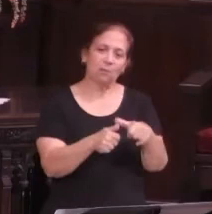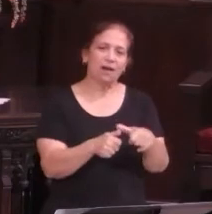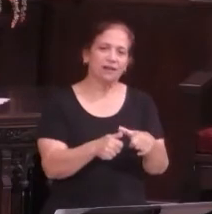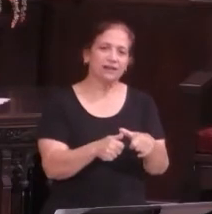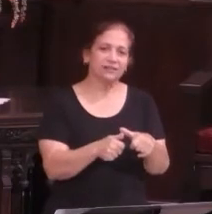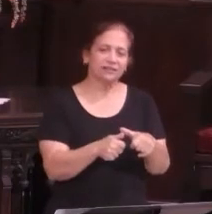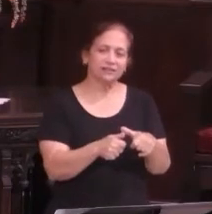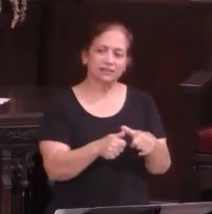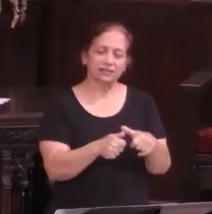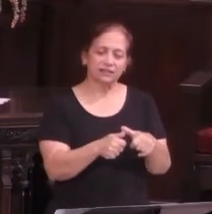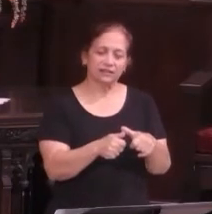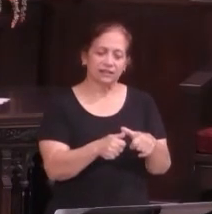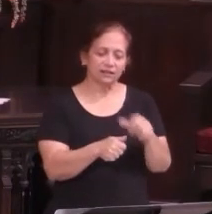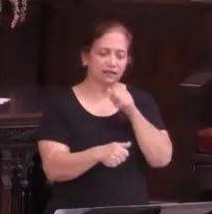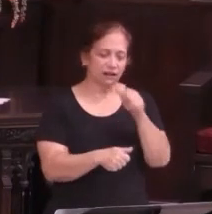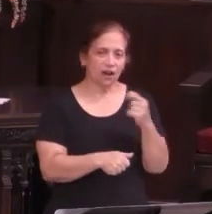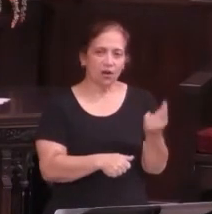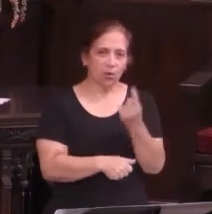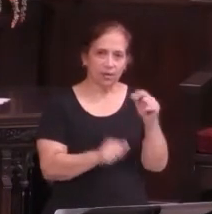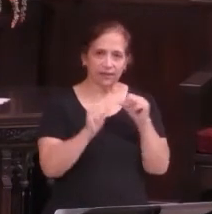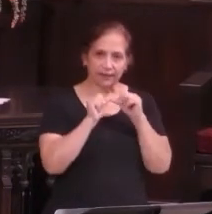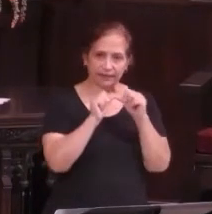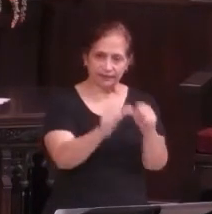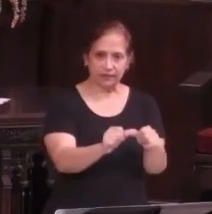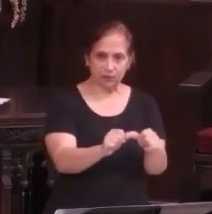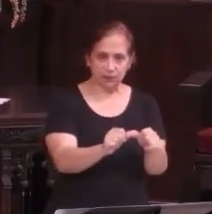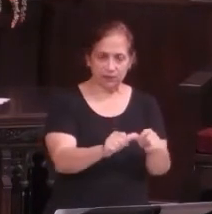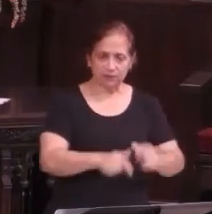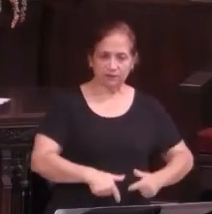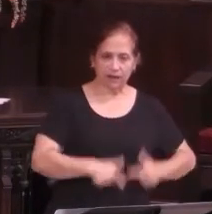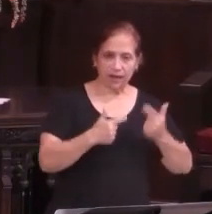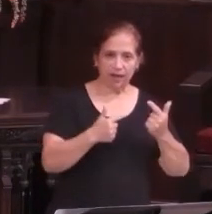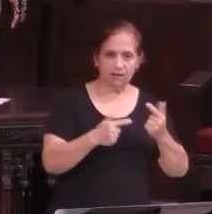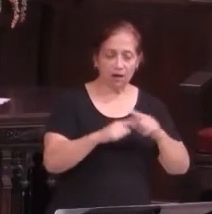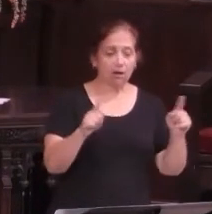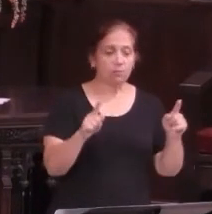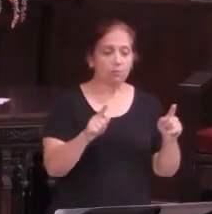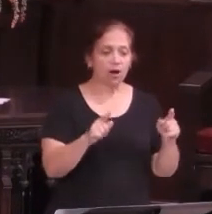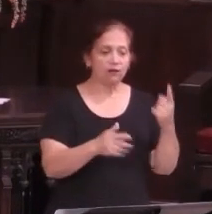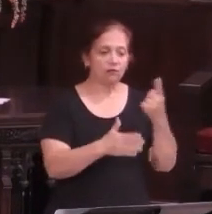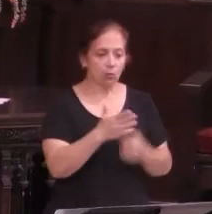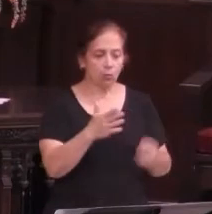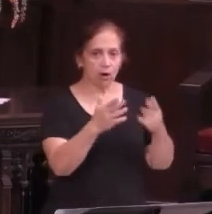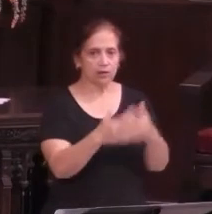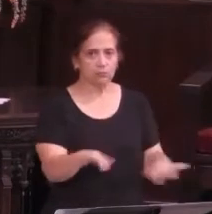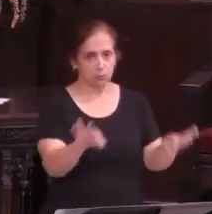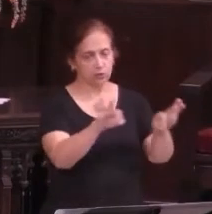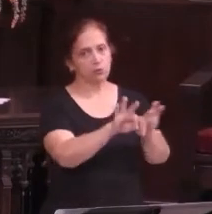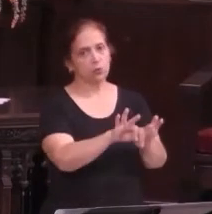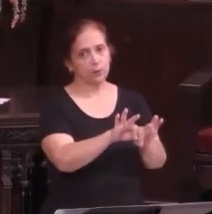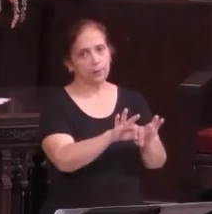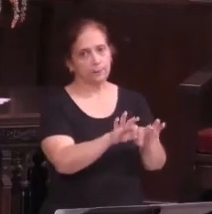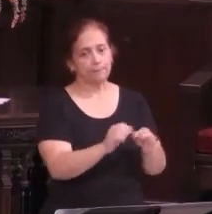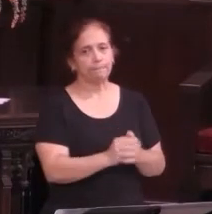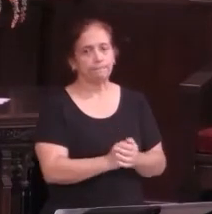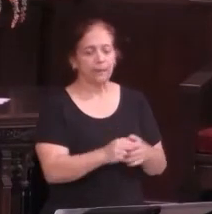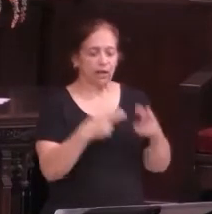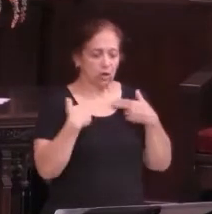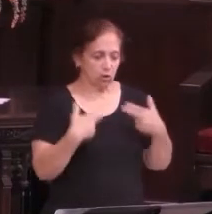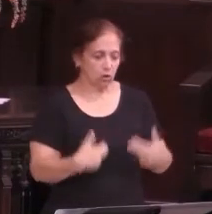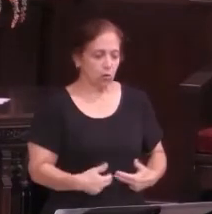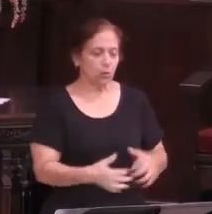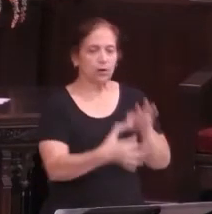reminder of not only the continuation of life, but of what is most important: